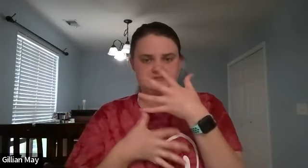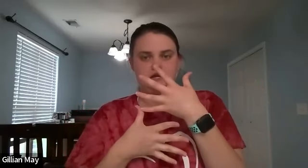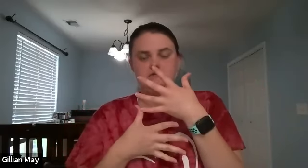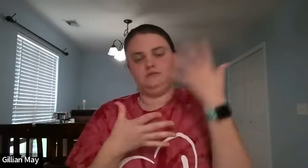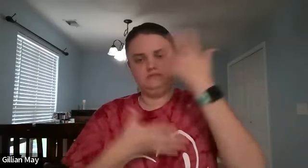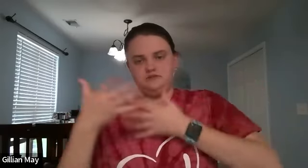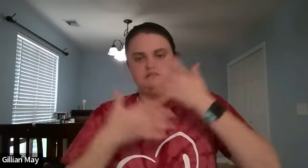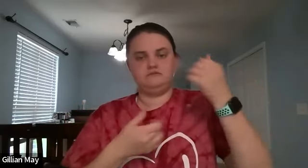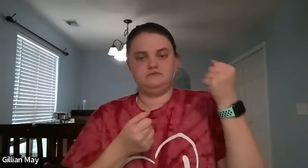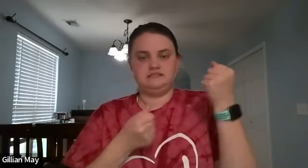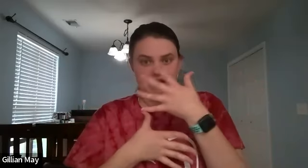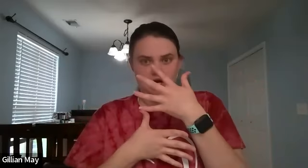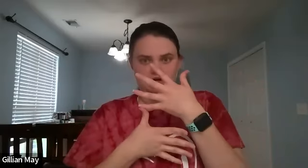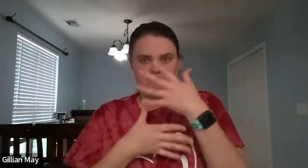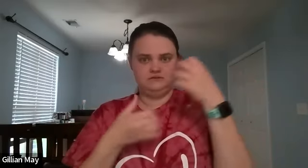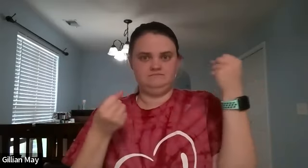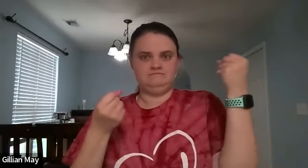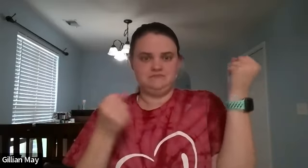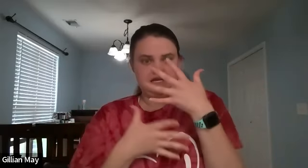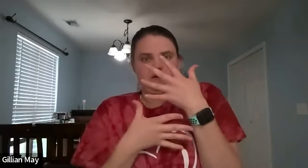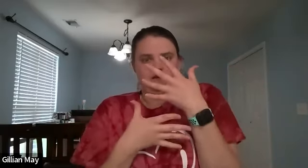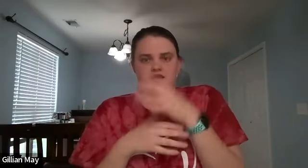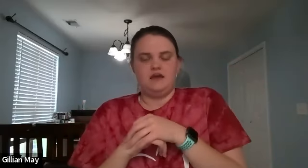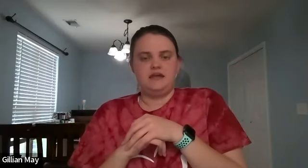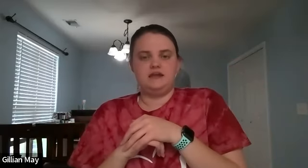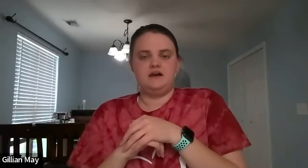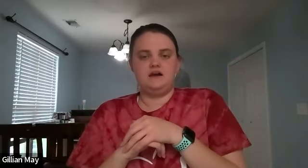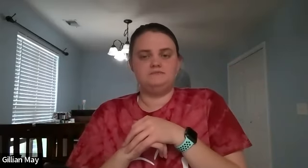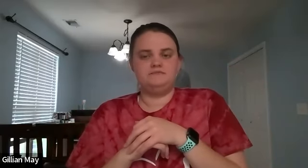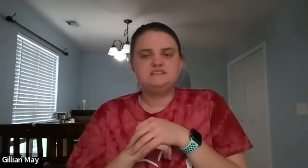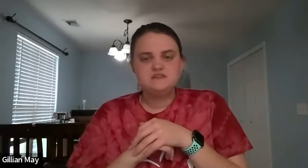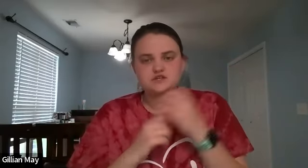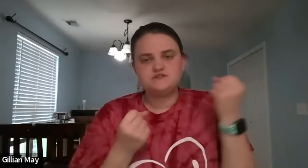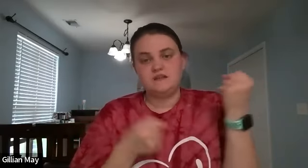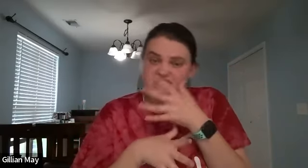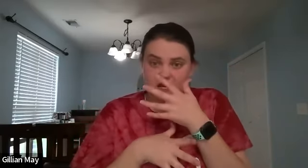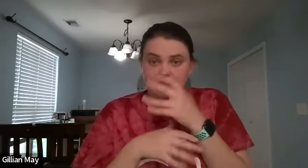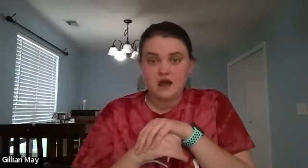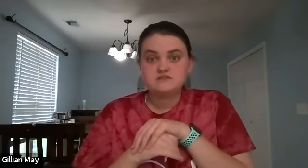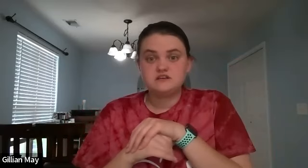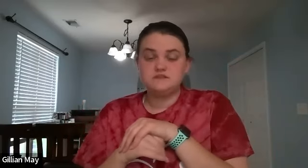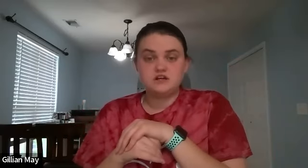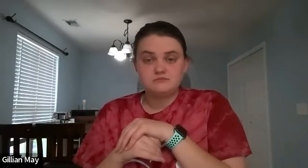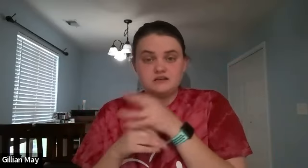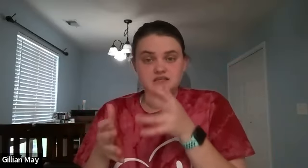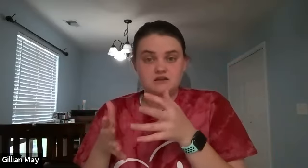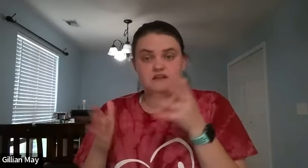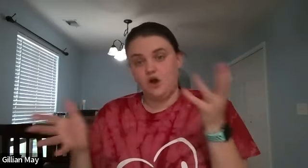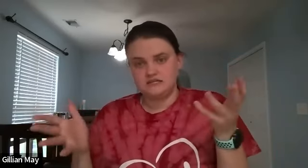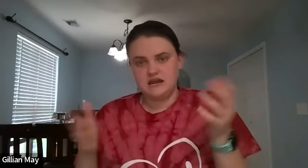Scared, or yourself. Scared. Scared. And this is also used for like scary house. Like if you're talking about a scary, like a haunted house,